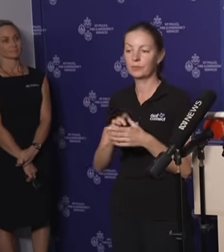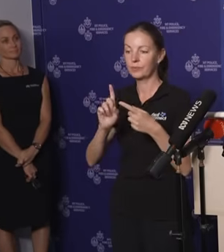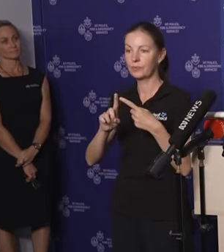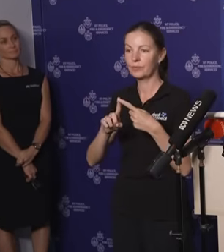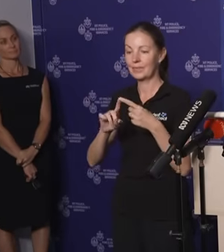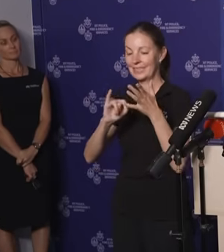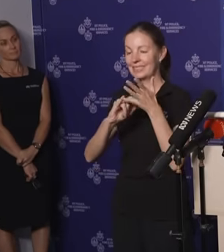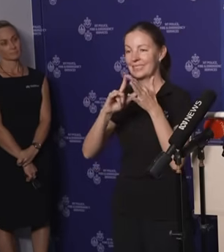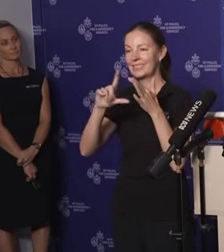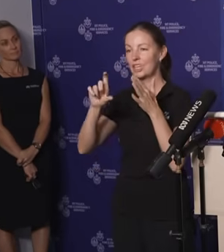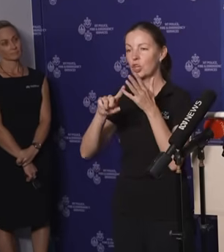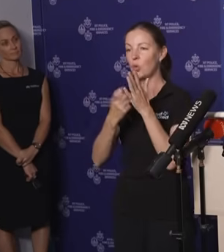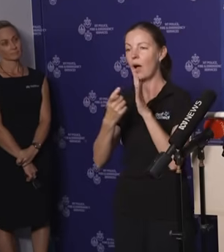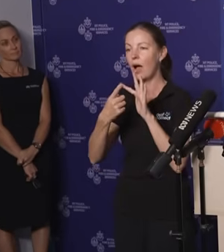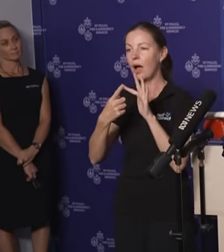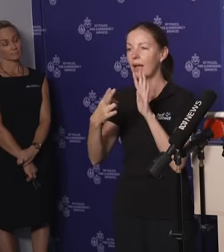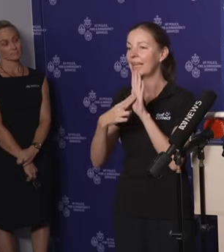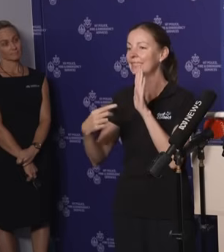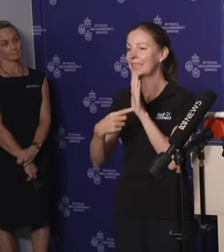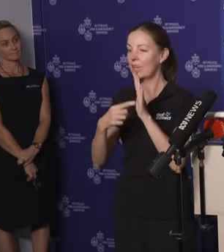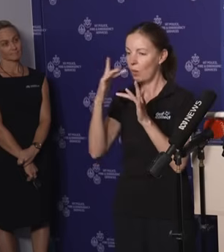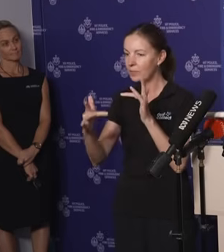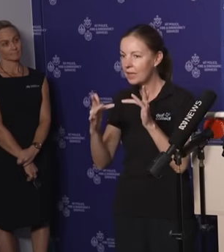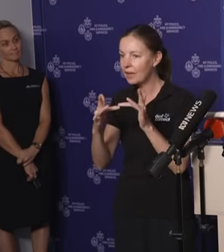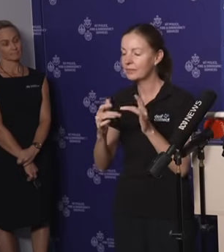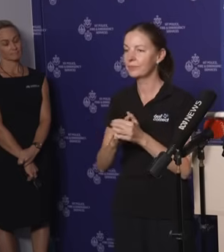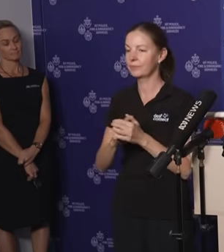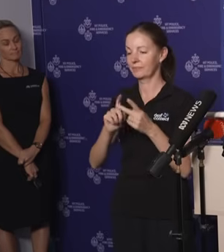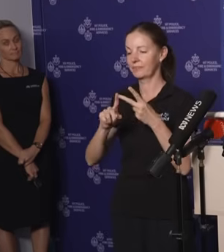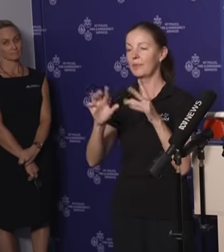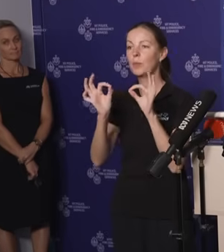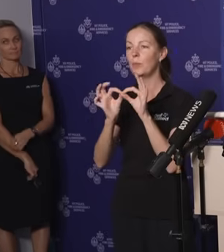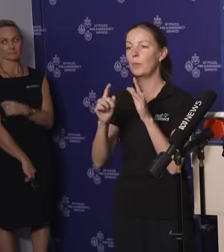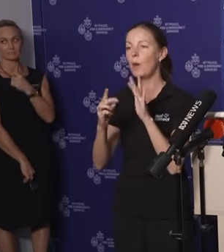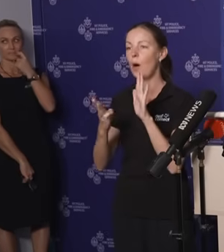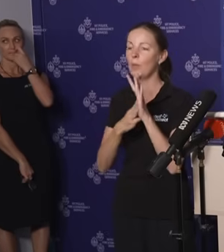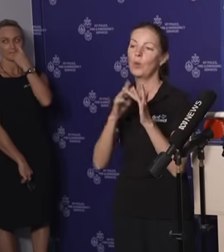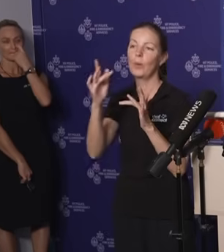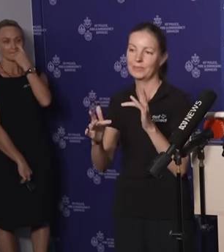the Secure NT website and the BOM website.